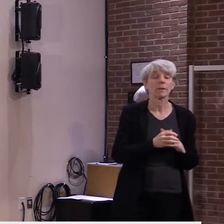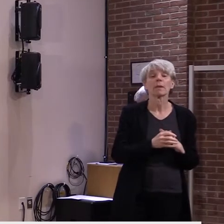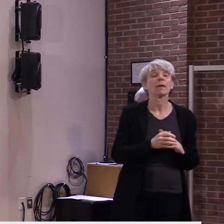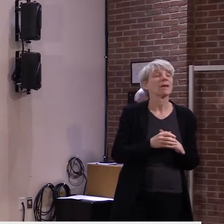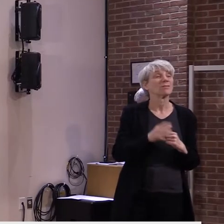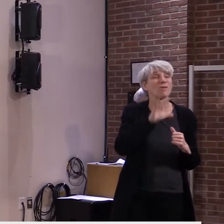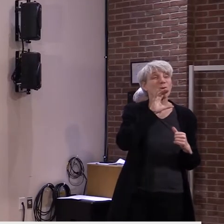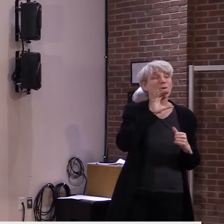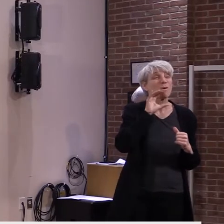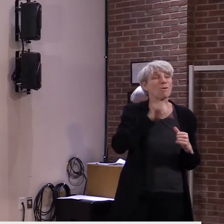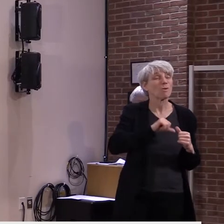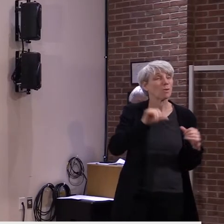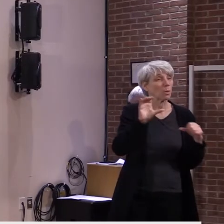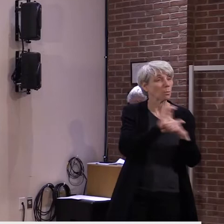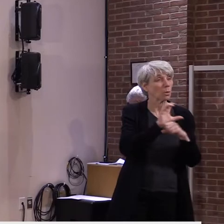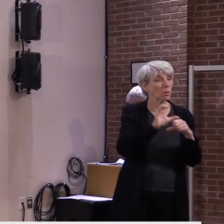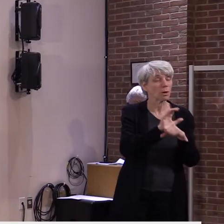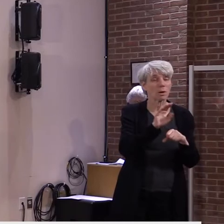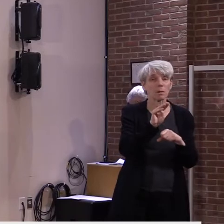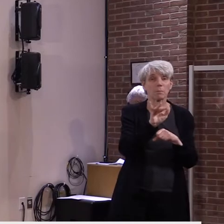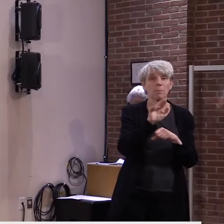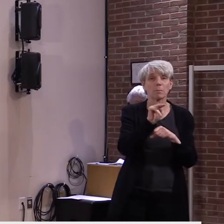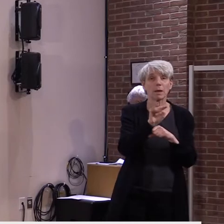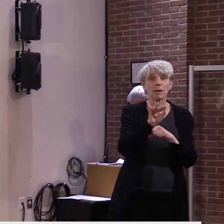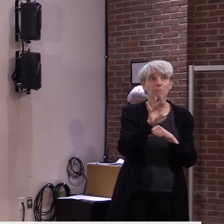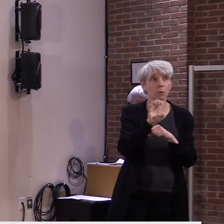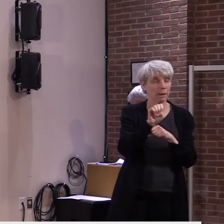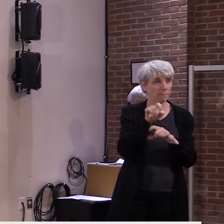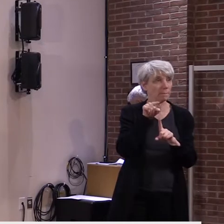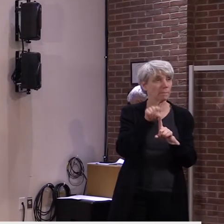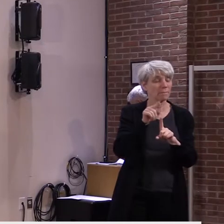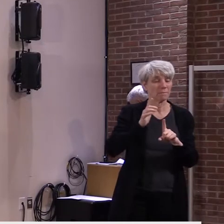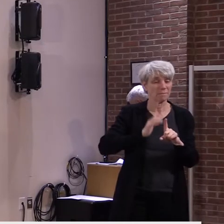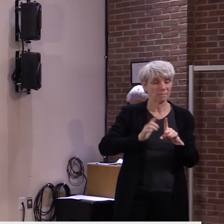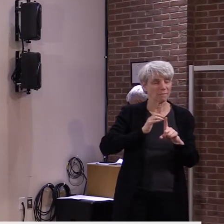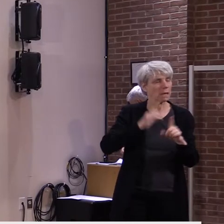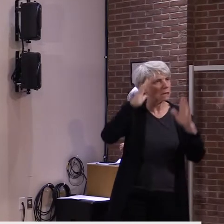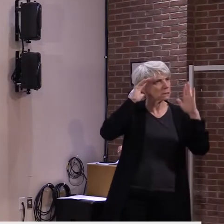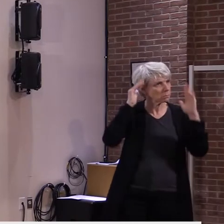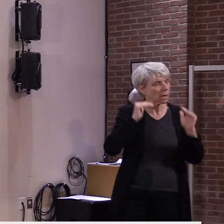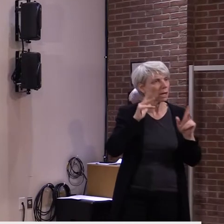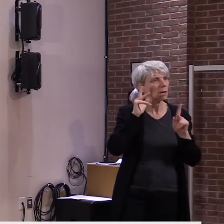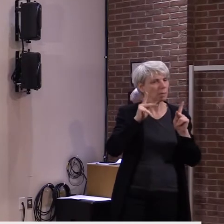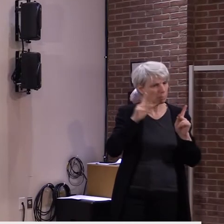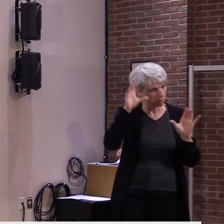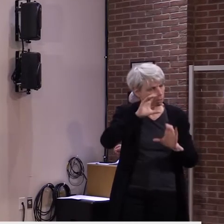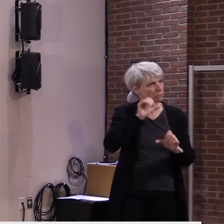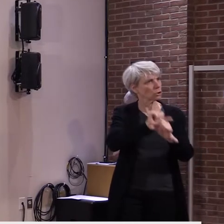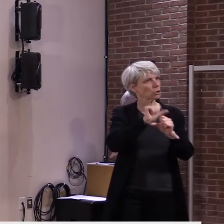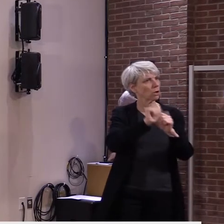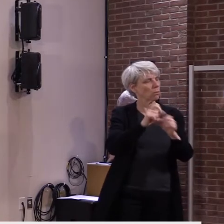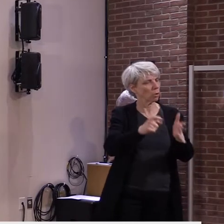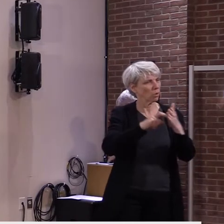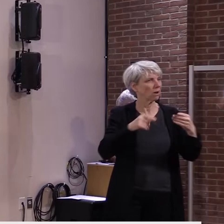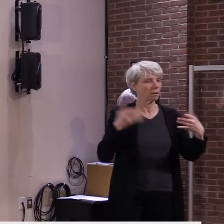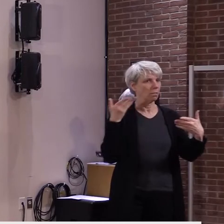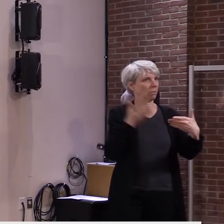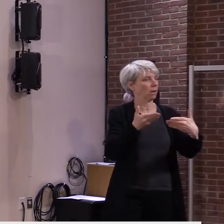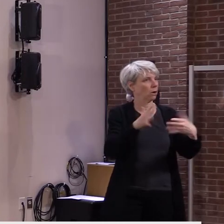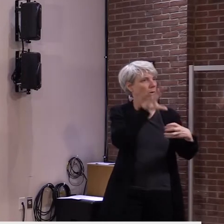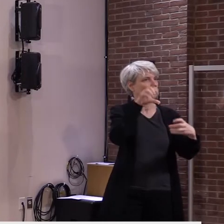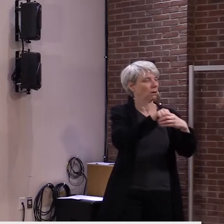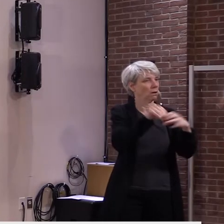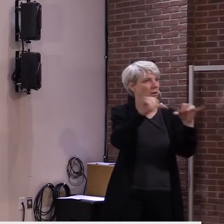and systems are designed, work search was a standard practice prior to the pandemic. There's a lot of exemptions